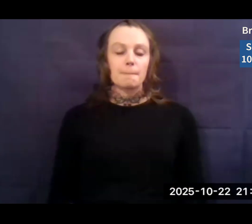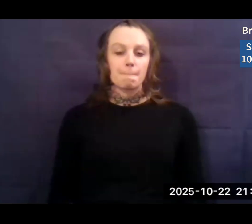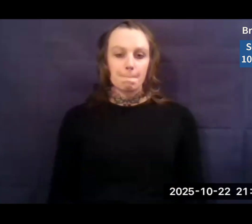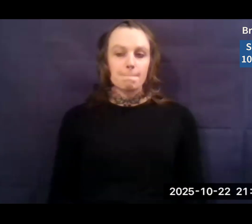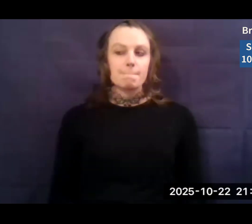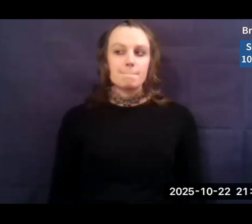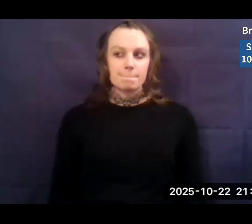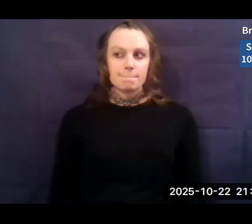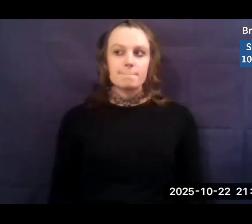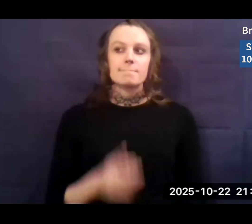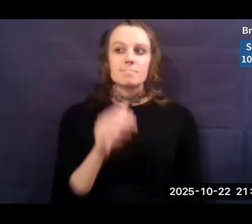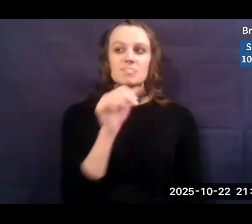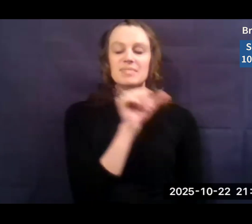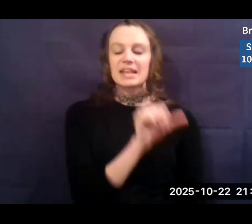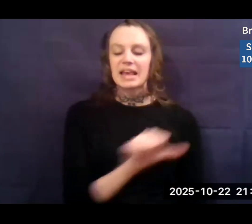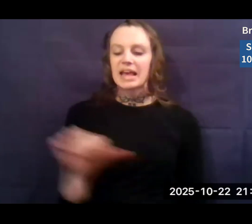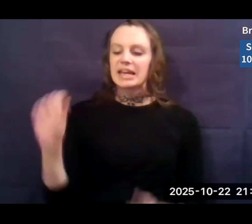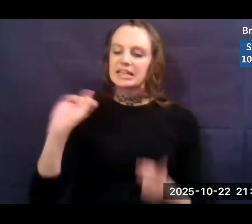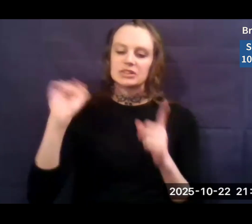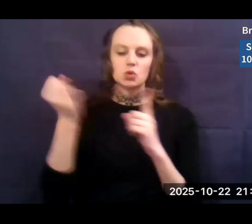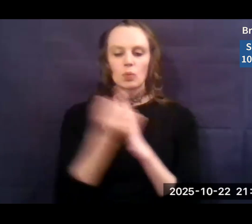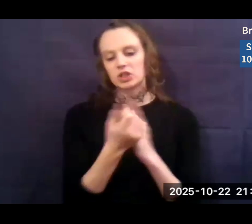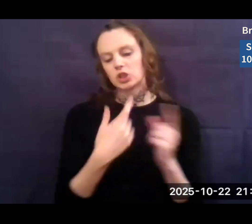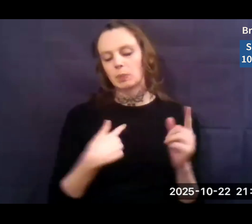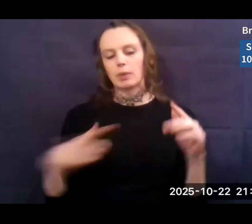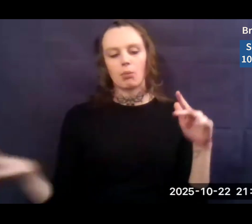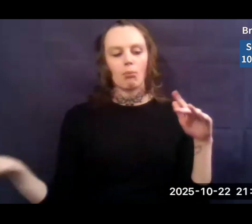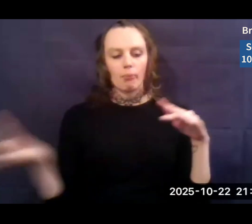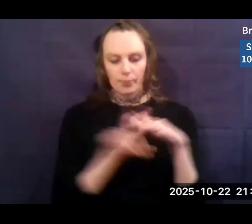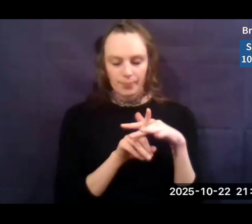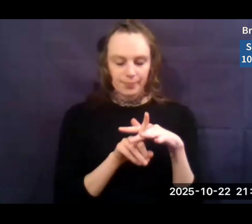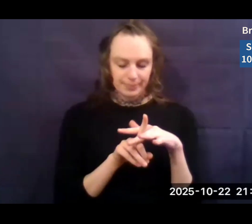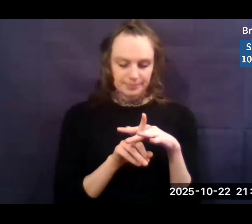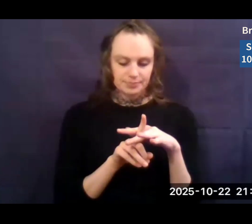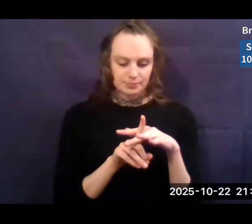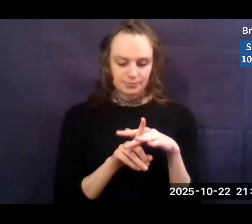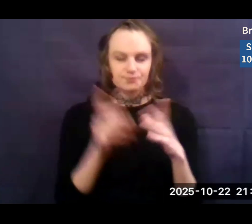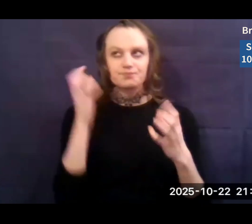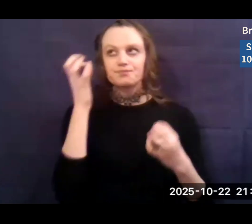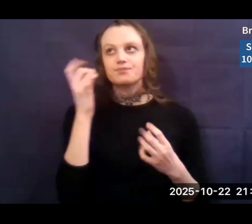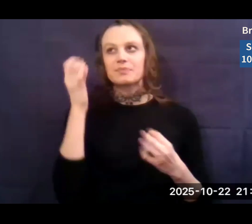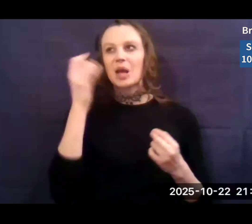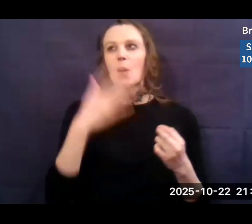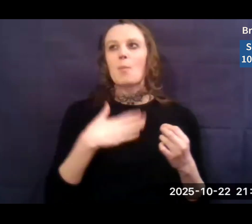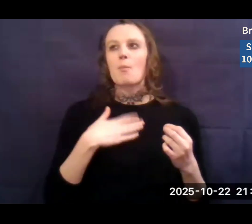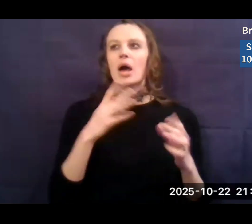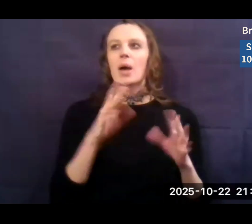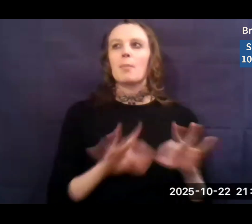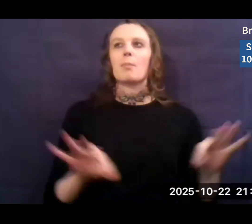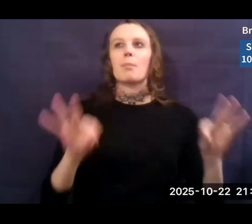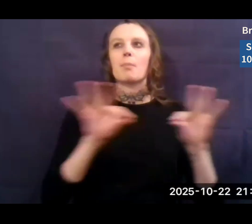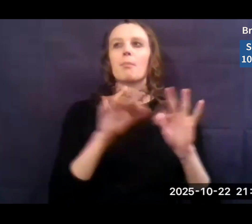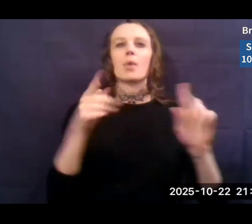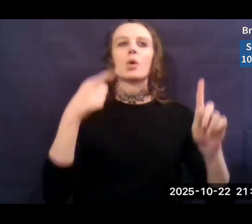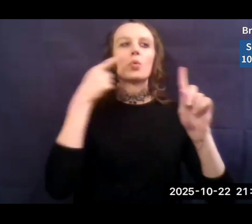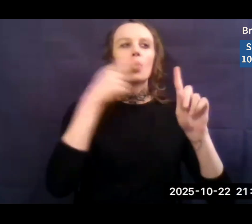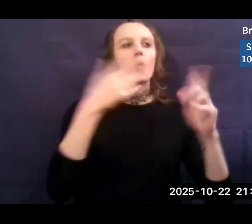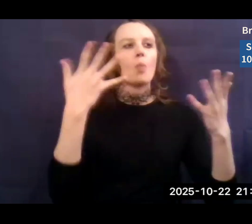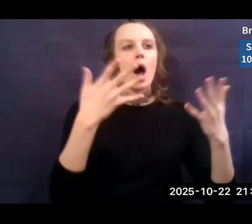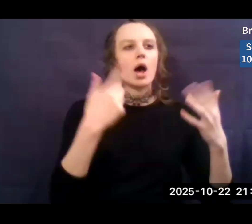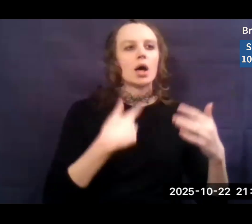any situation that I go to, any community that I go into. I think about my primary purpose for being